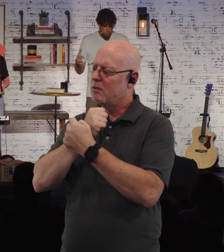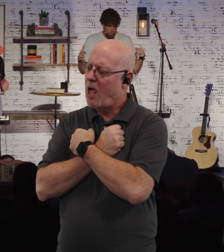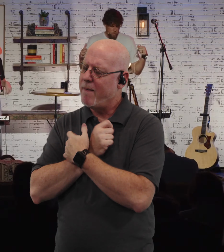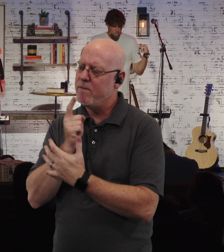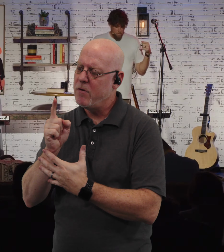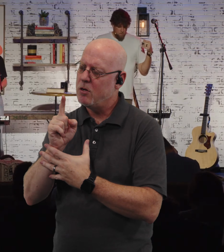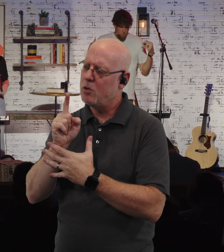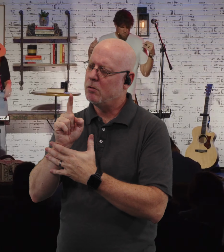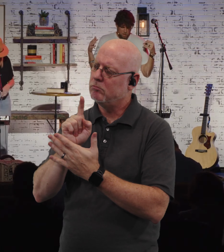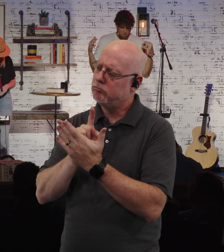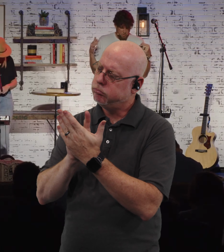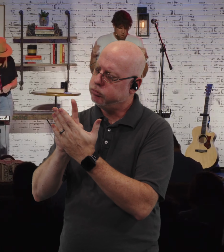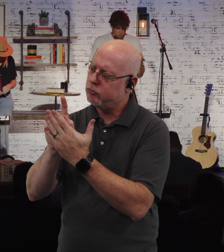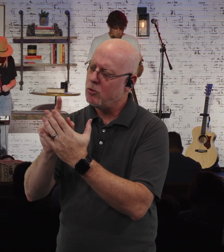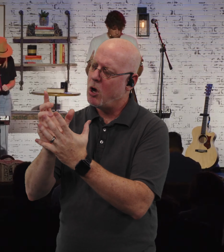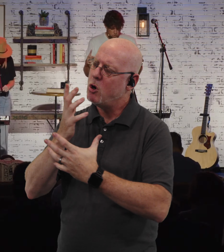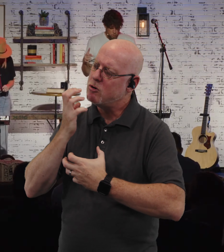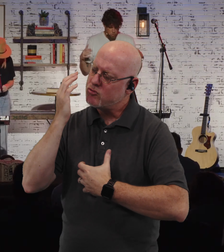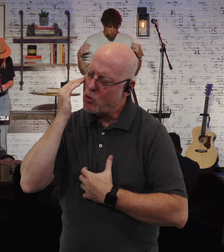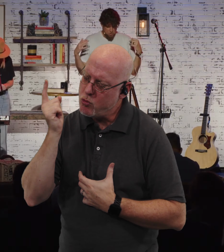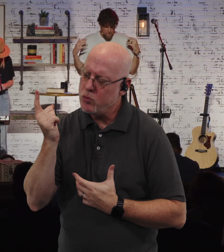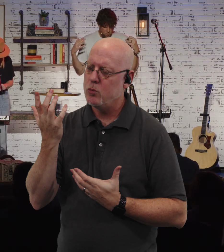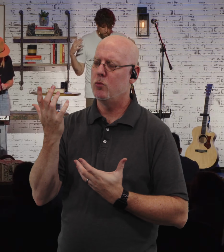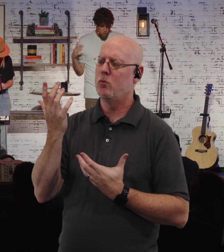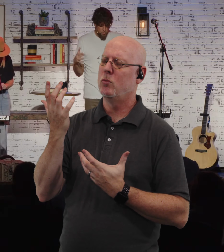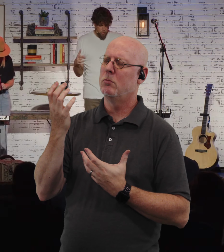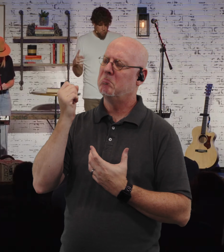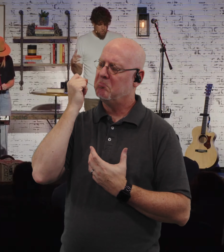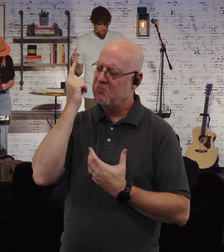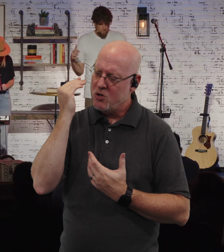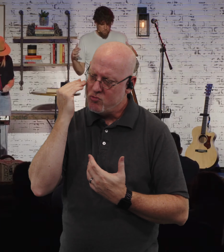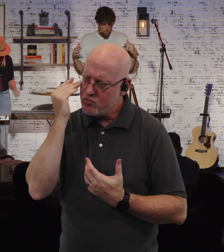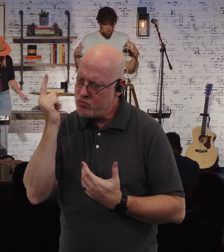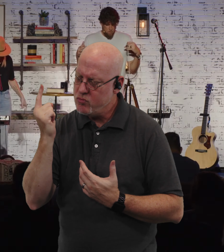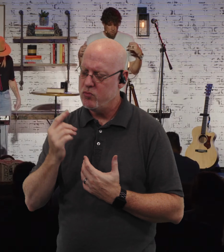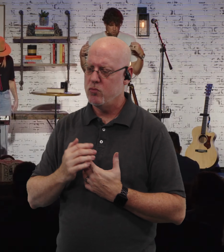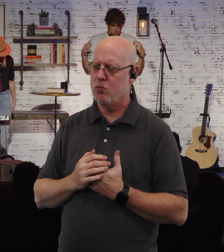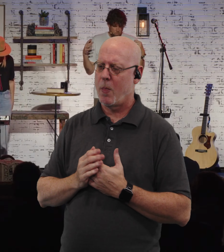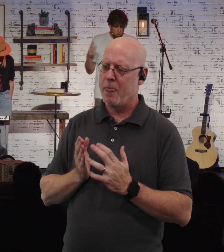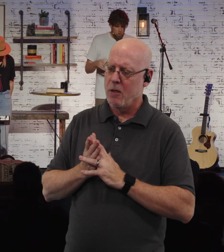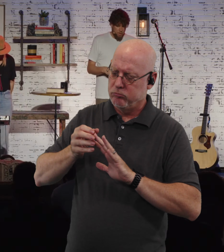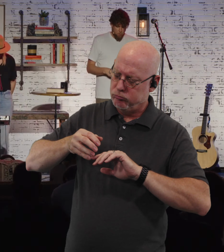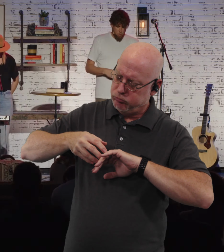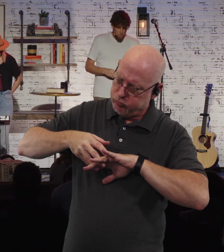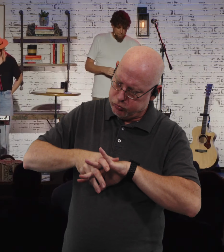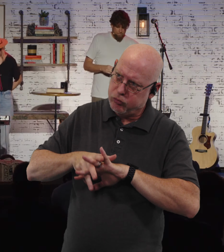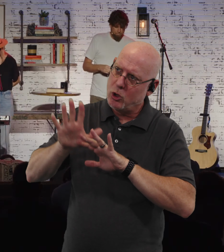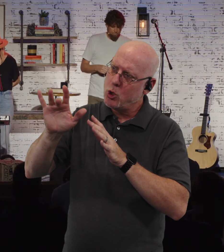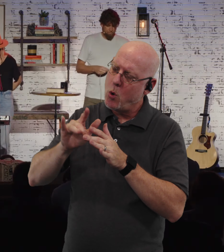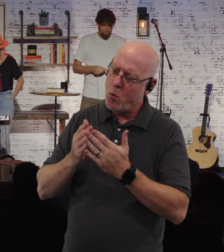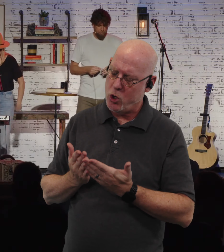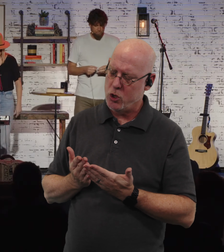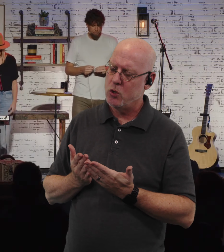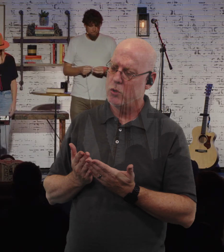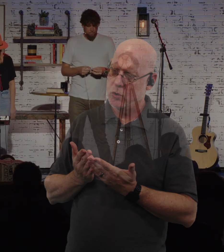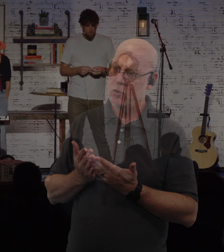you, who desire to know you, and who understand that we know you through immersion in your word.